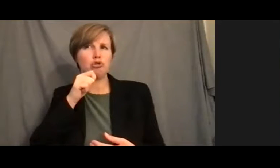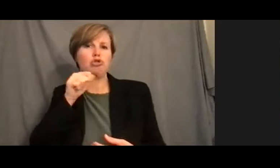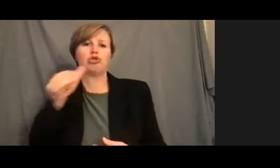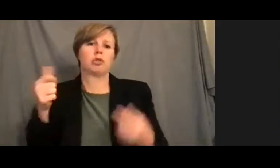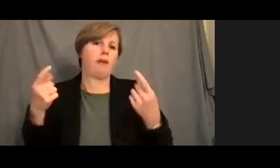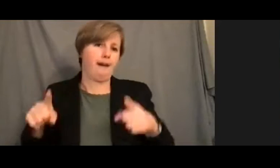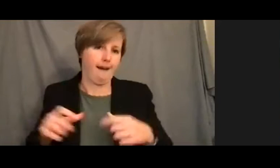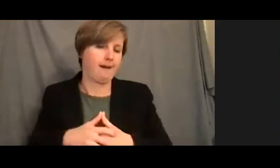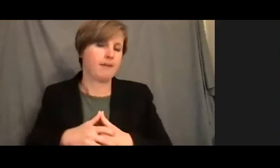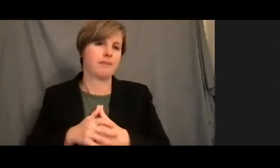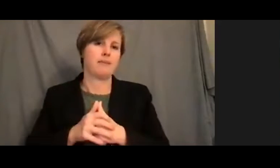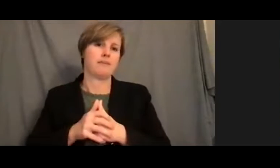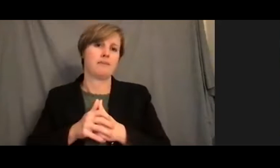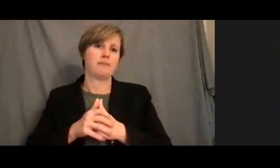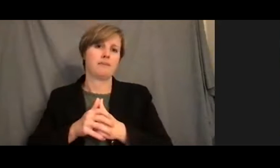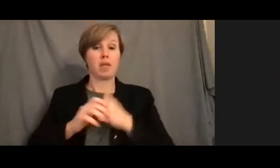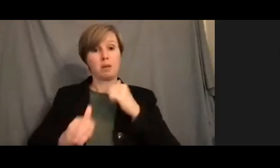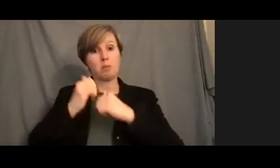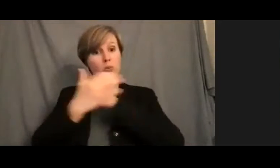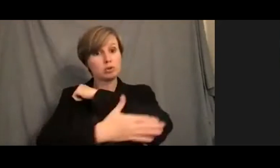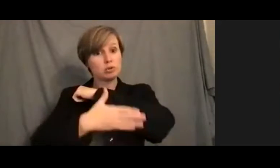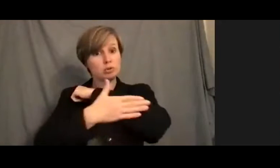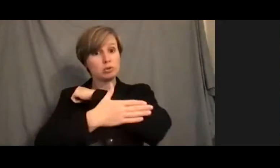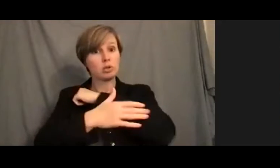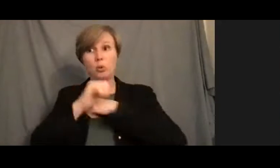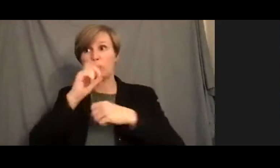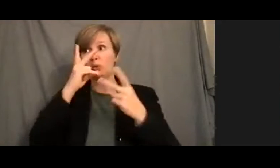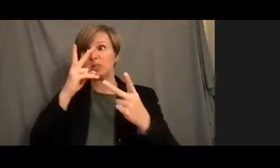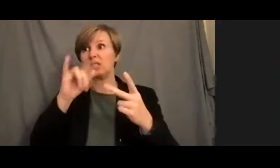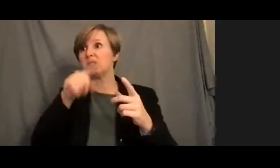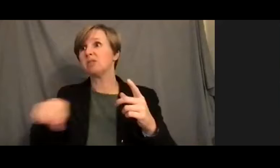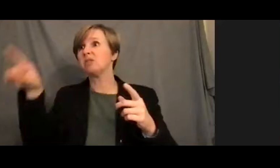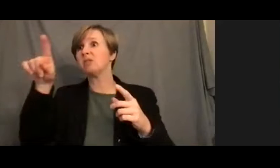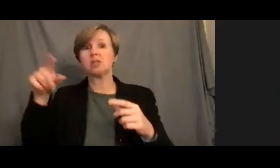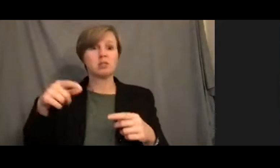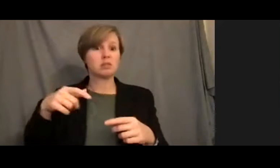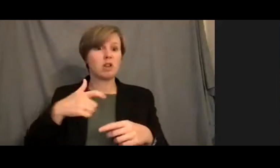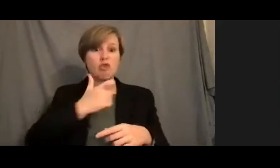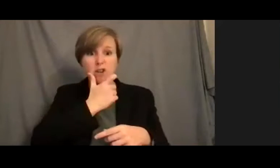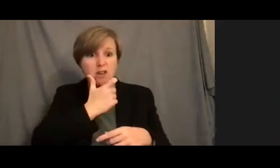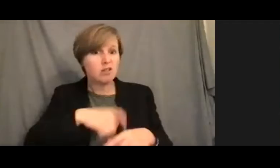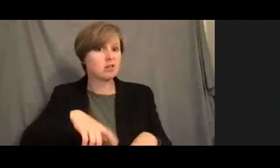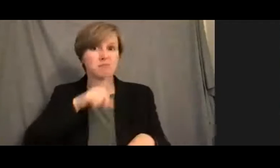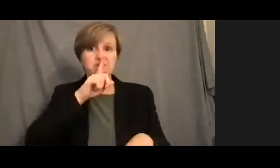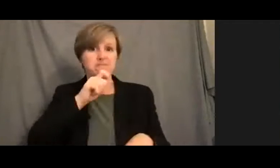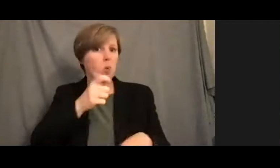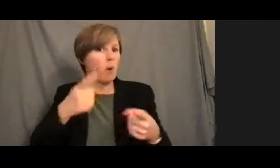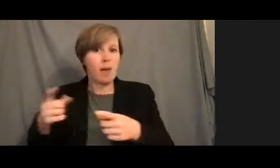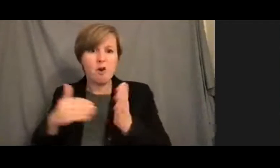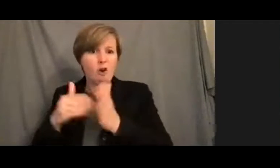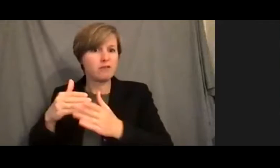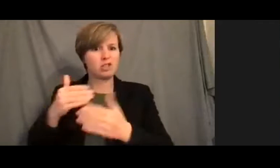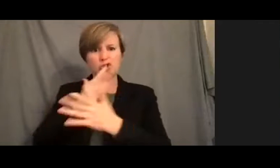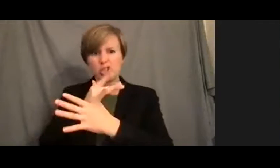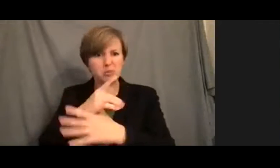and in most countries you don't see it happening in Great Britain as often. You don't see it in Germany.